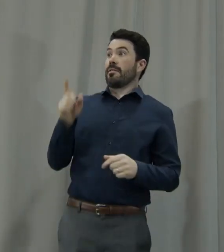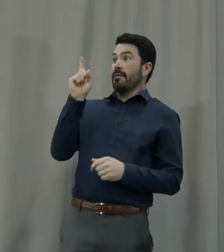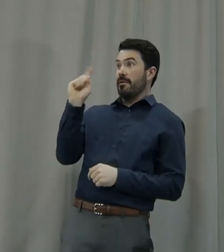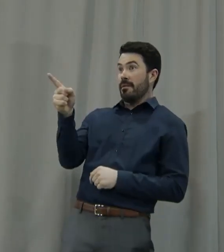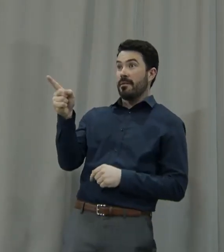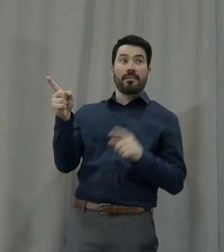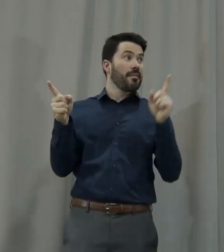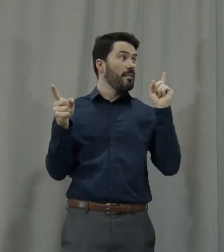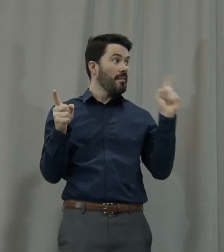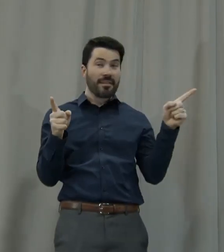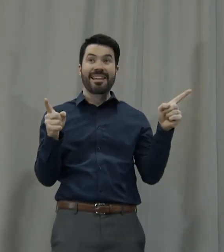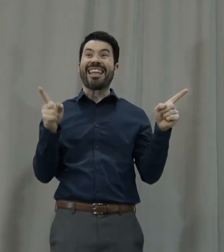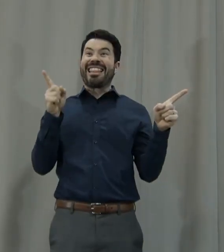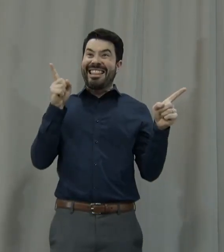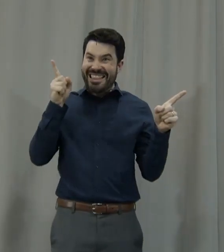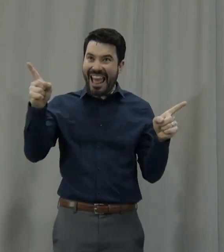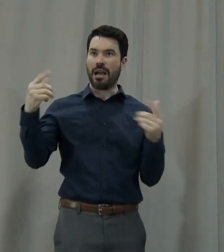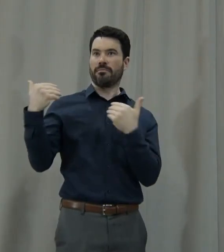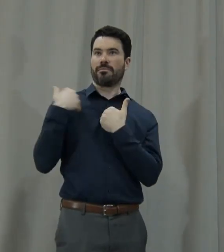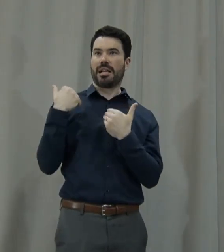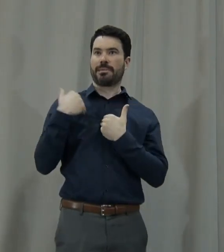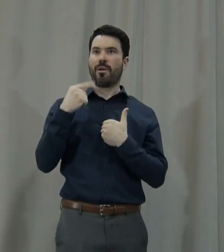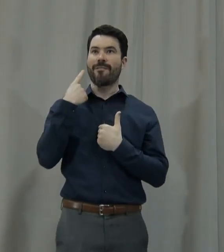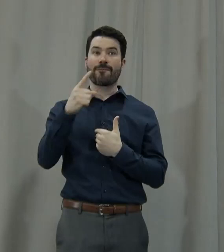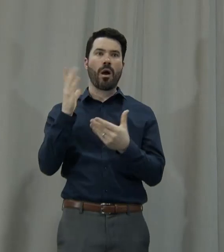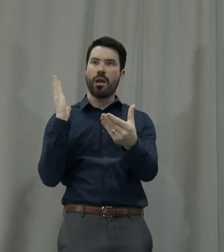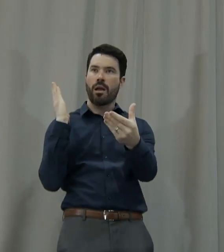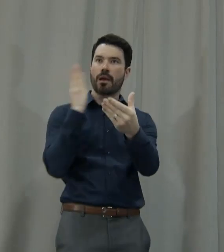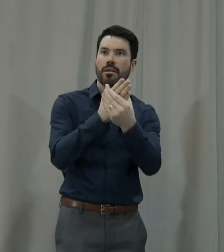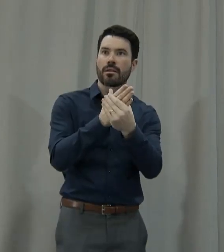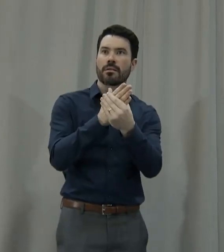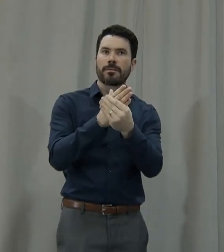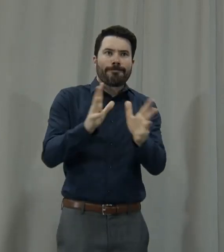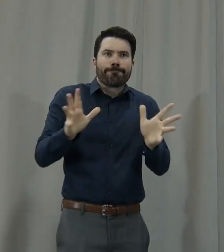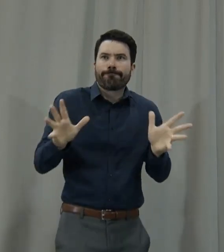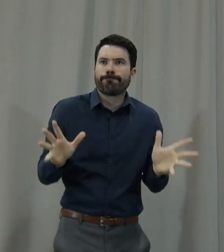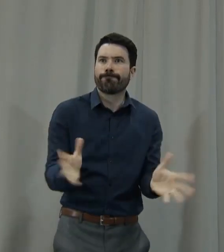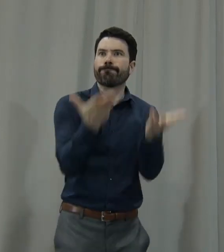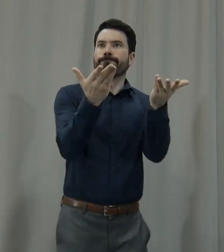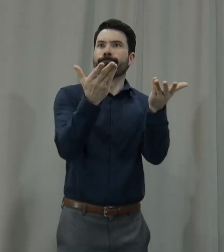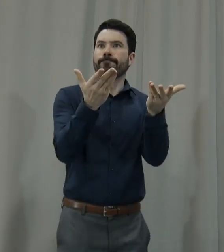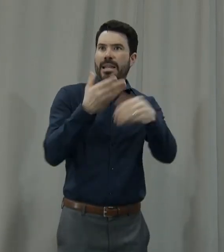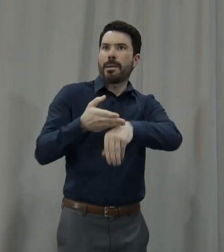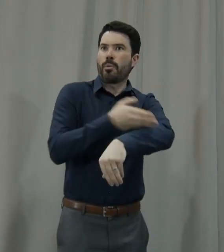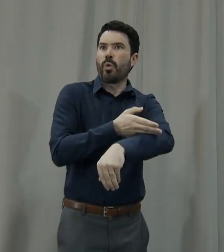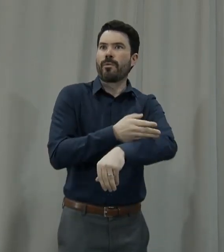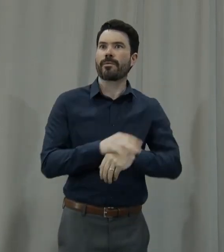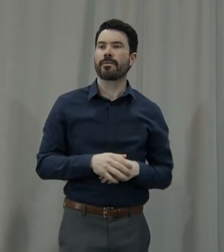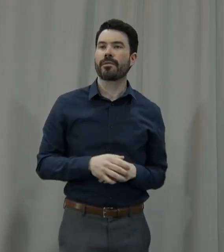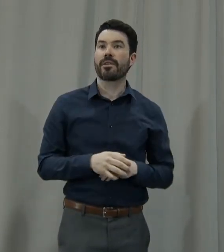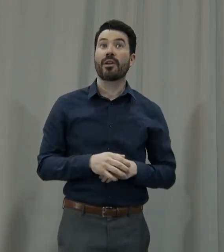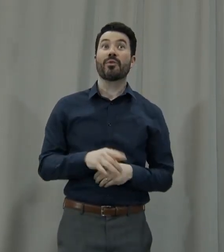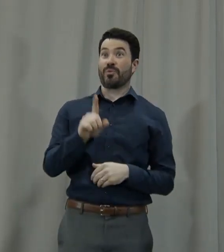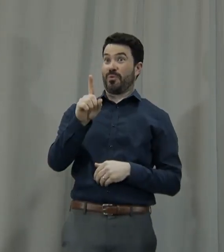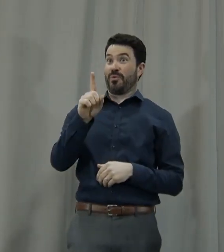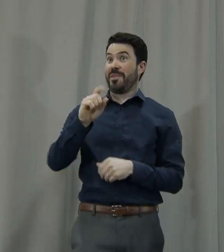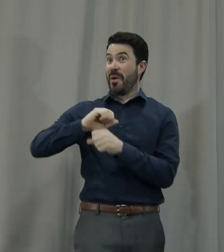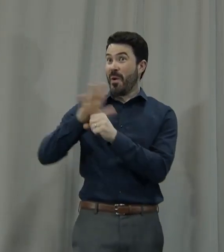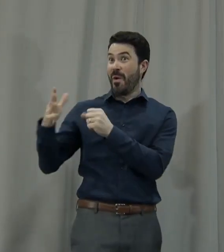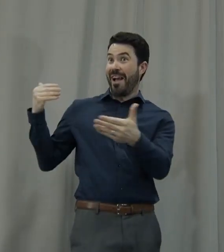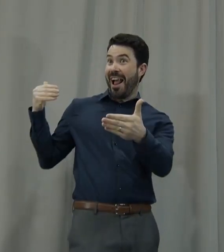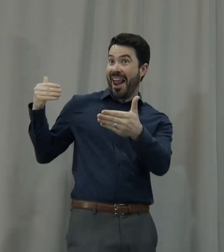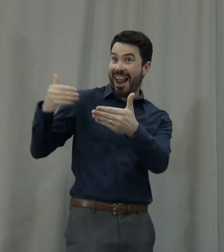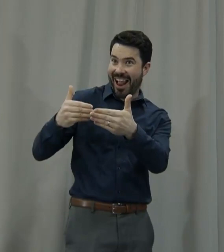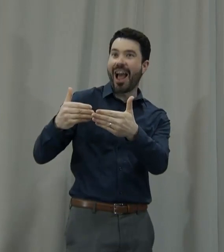intervening and driving results to improve that. By the end of the pandemic, we actually had closed the gap